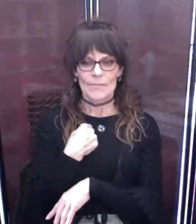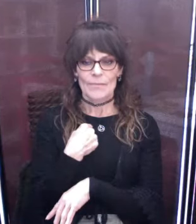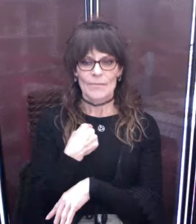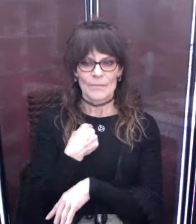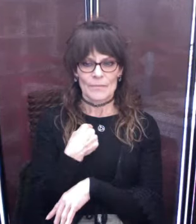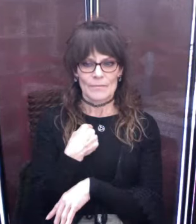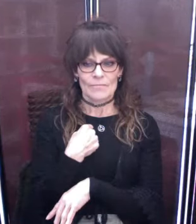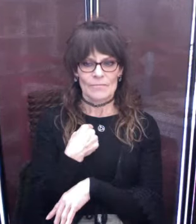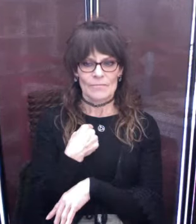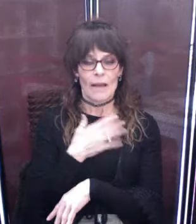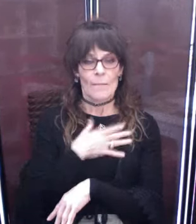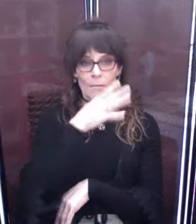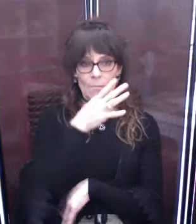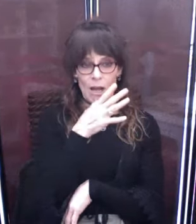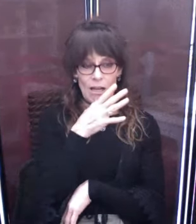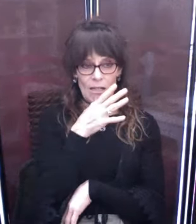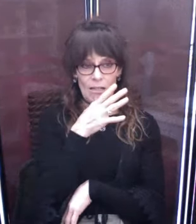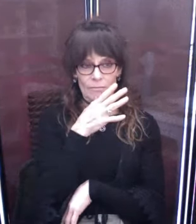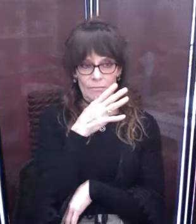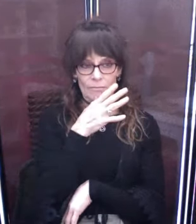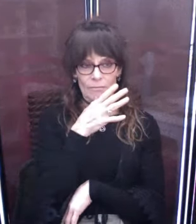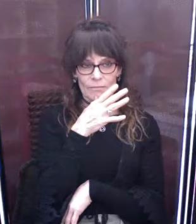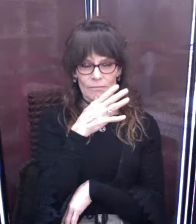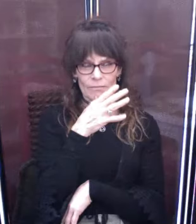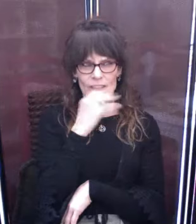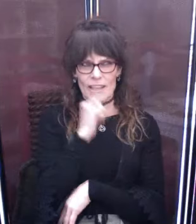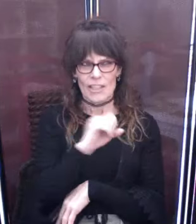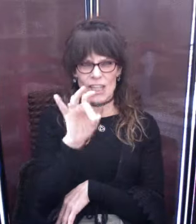My mom's 82 now, 83.